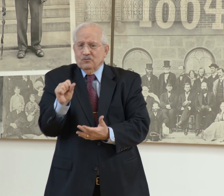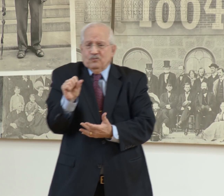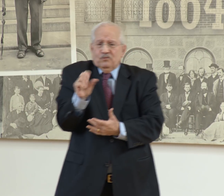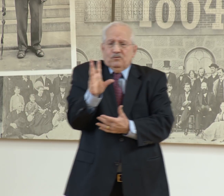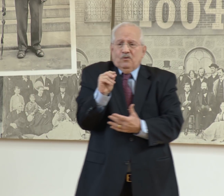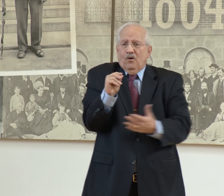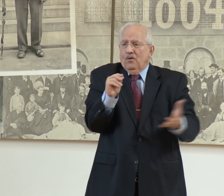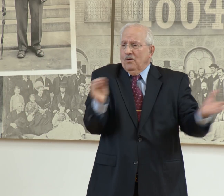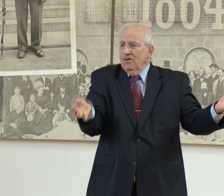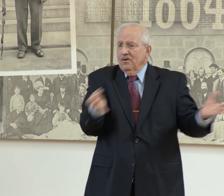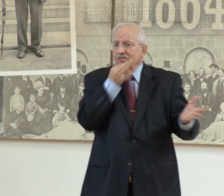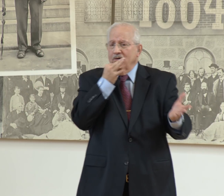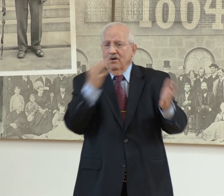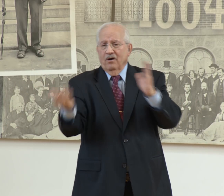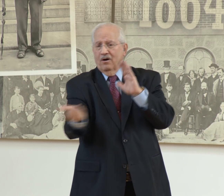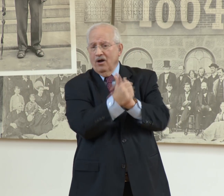through performing arts